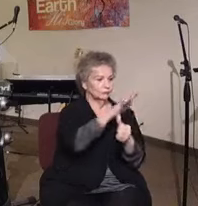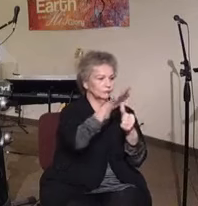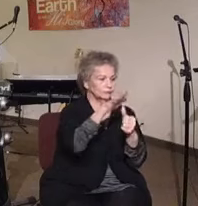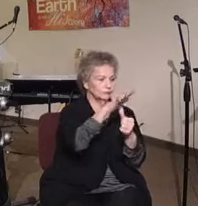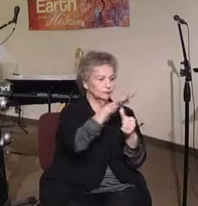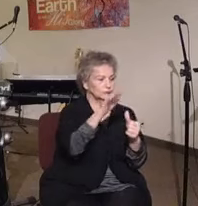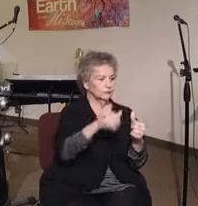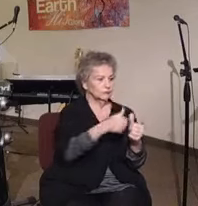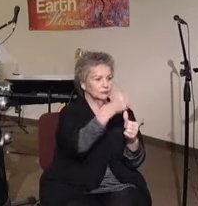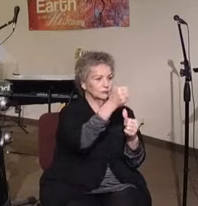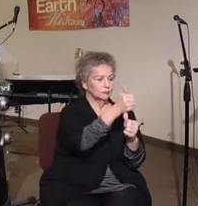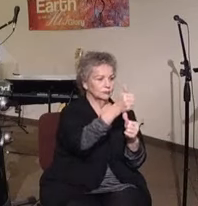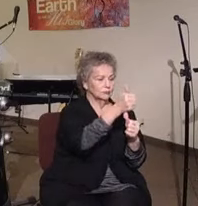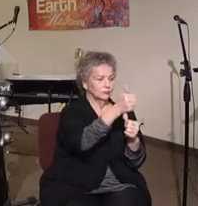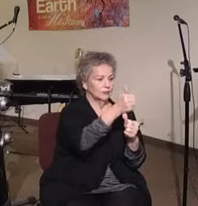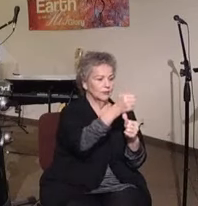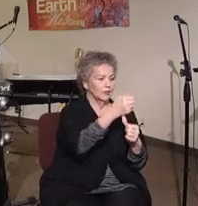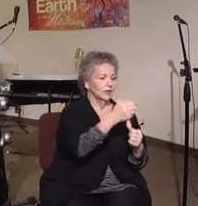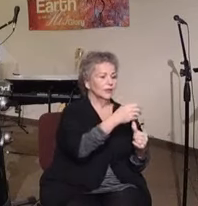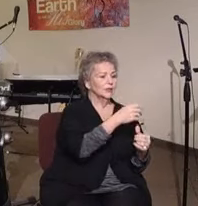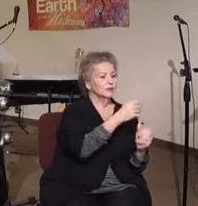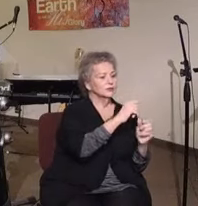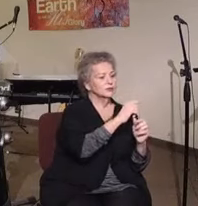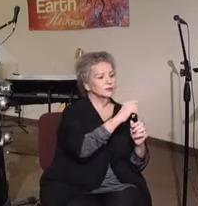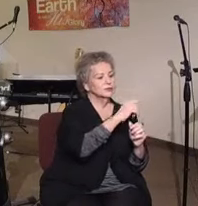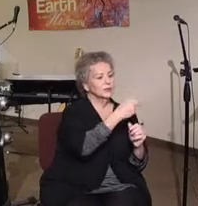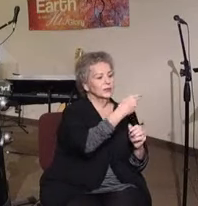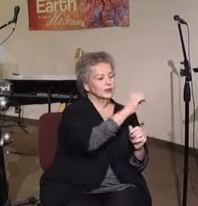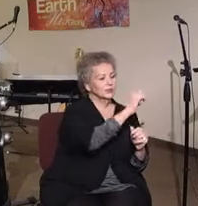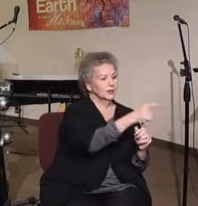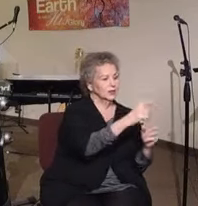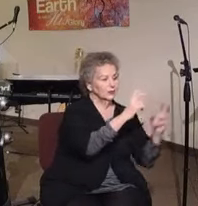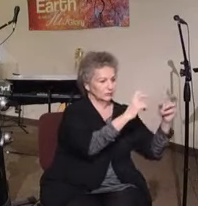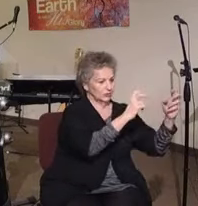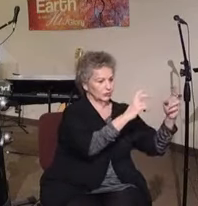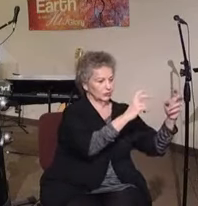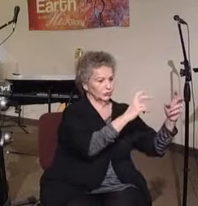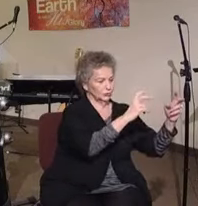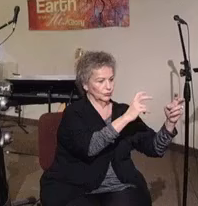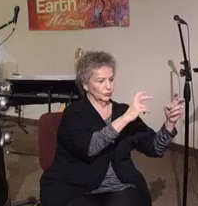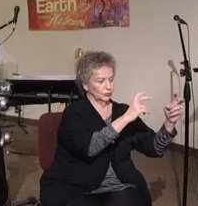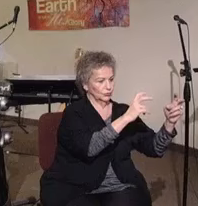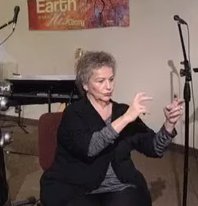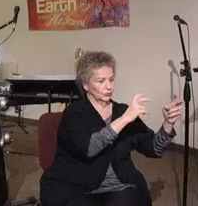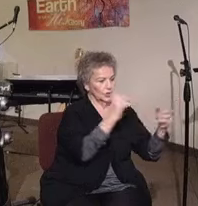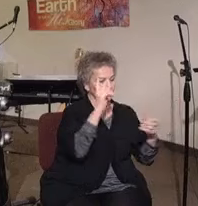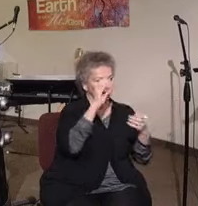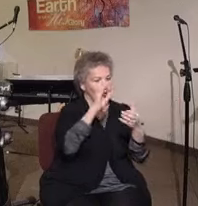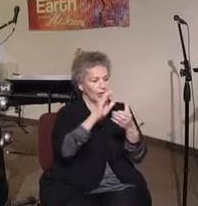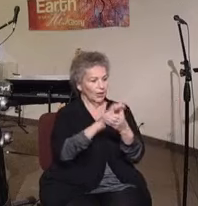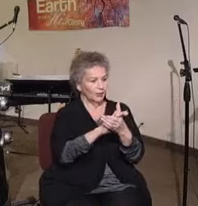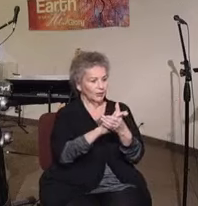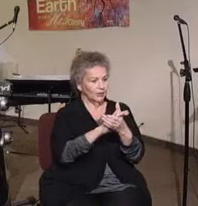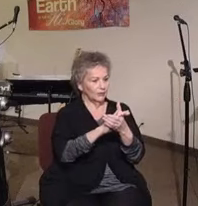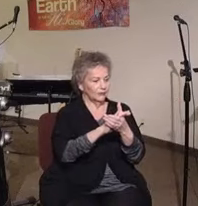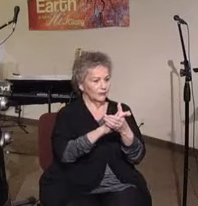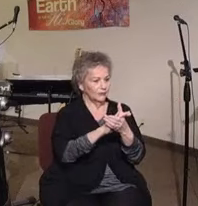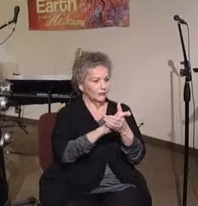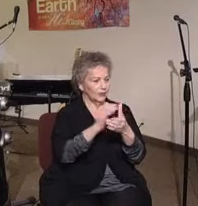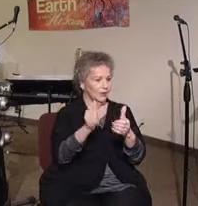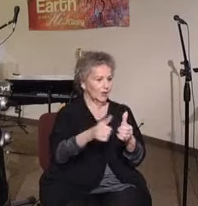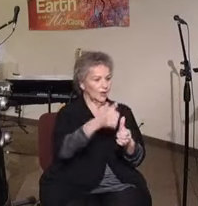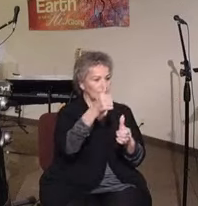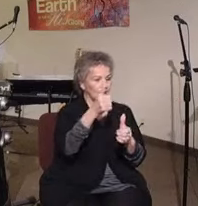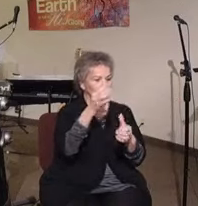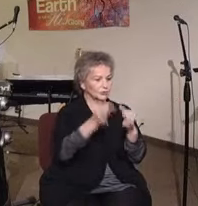this hell issue to the Supreme Court. I believe that the Supreme Court would vote no